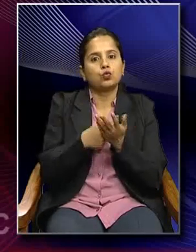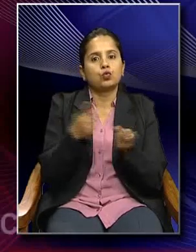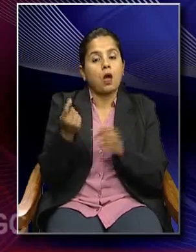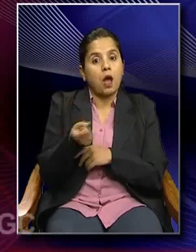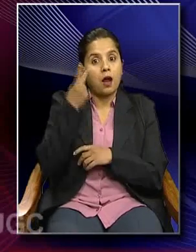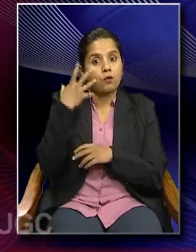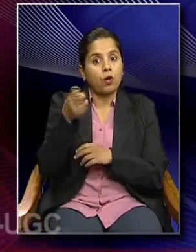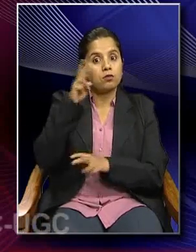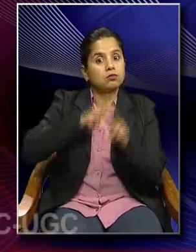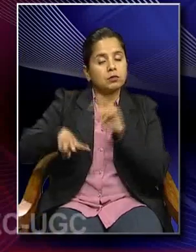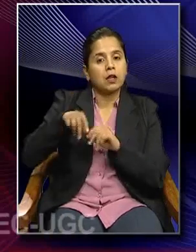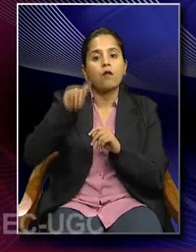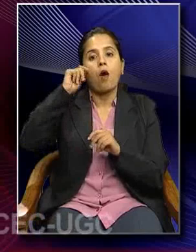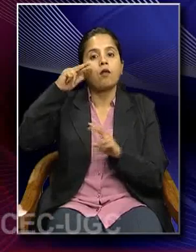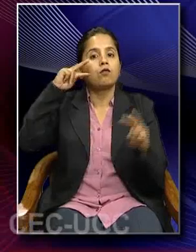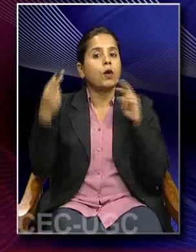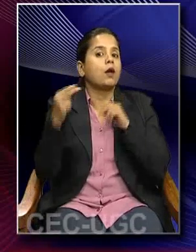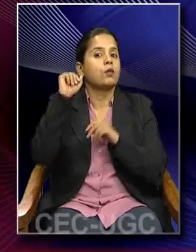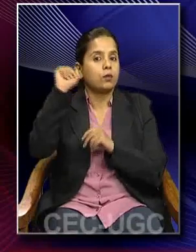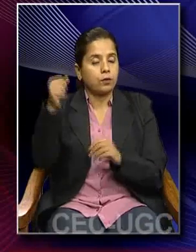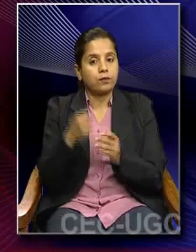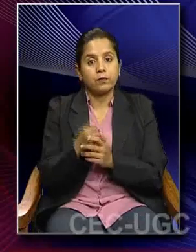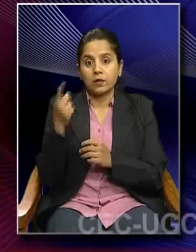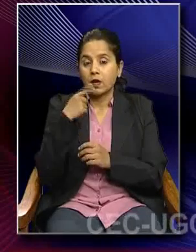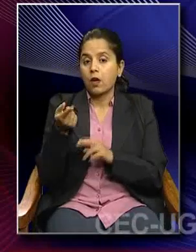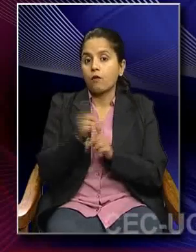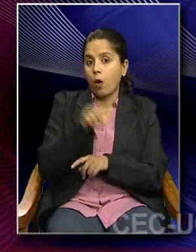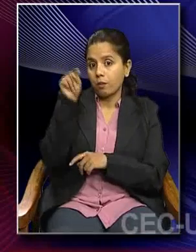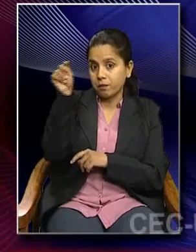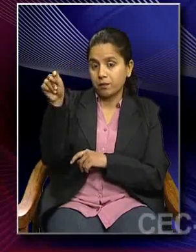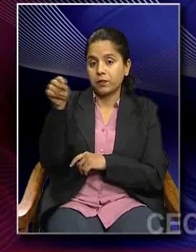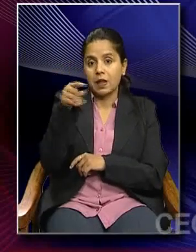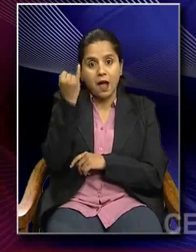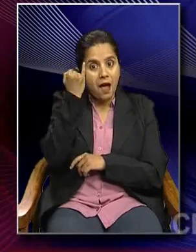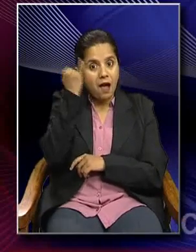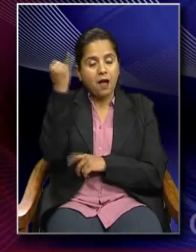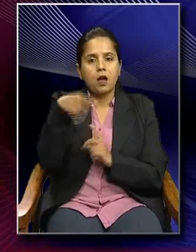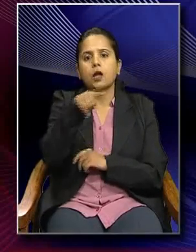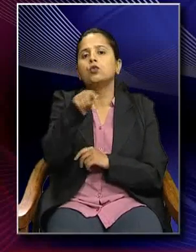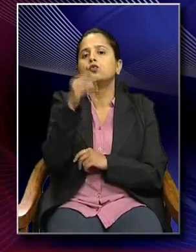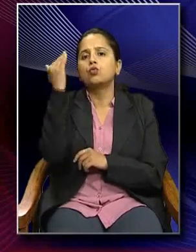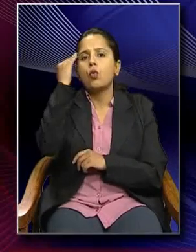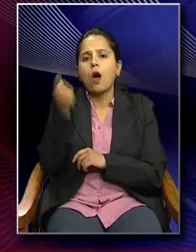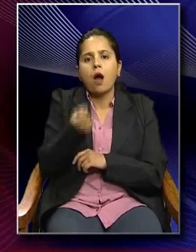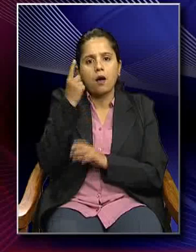it from a Western perspective. So from that idea, you will come to know that it's not the same kind